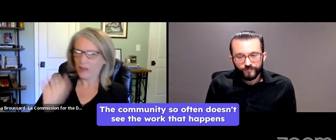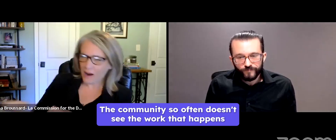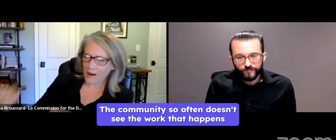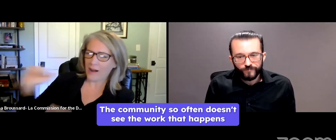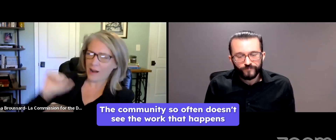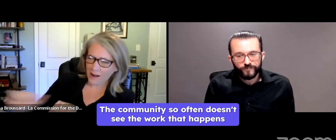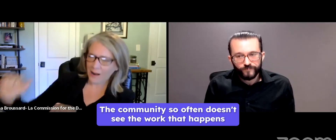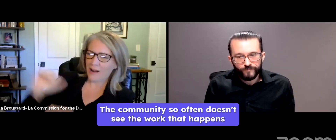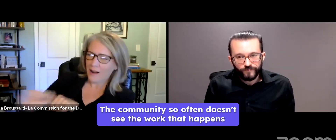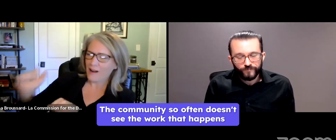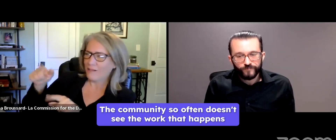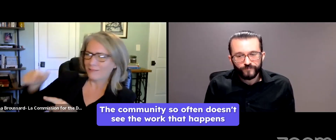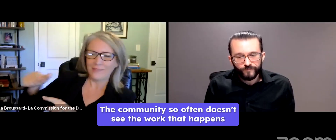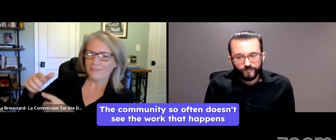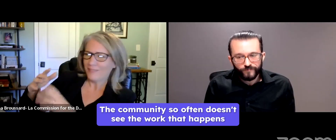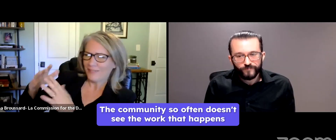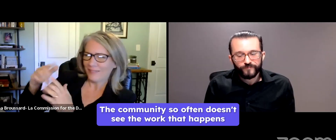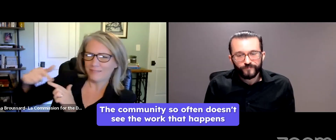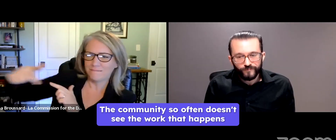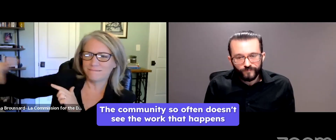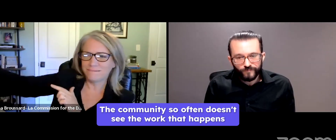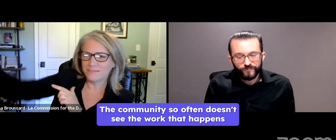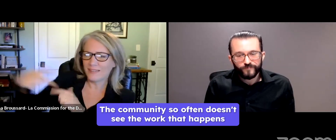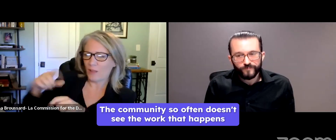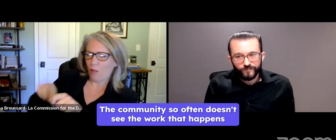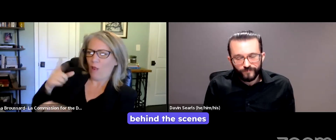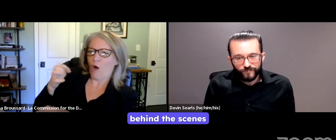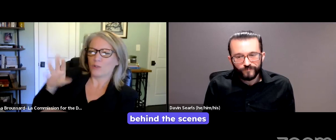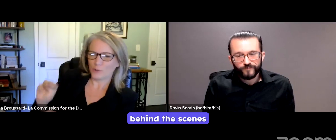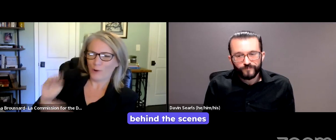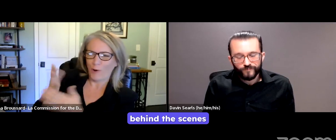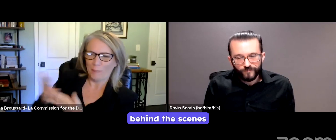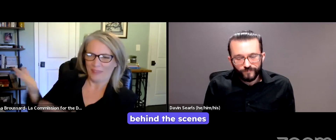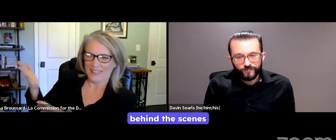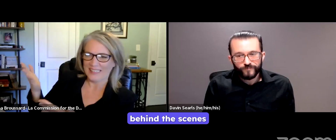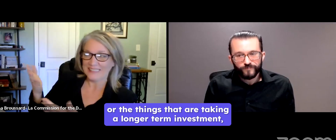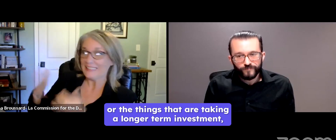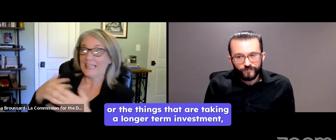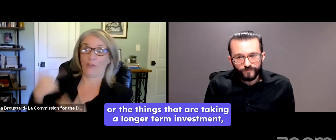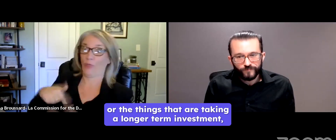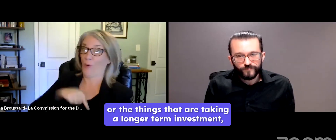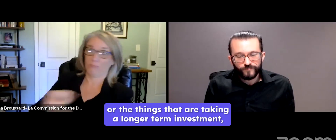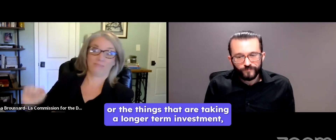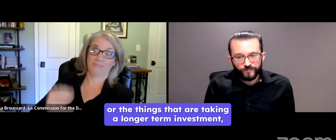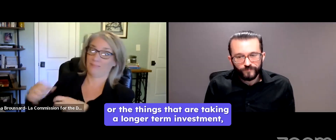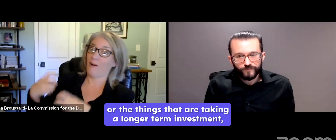The community so often doesn't see the work that happens behind the scenes or the things that are taking